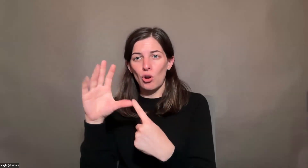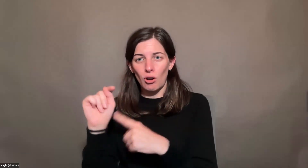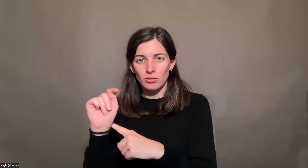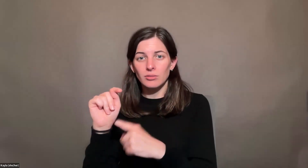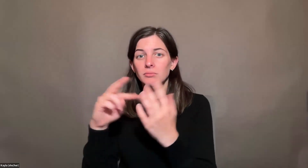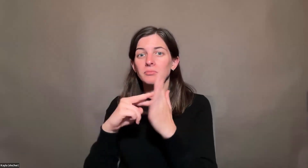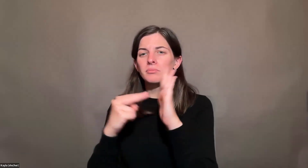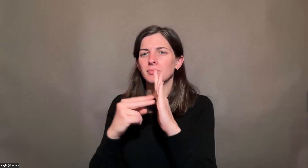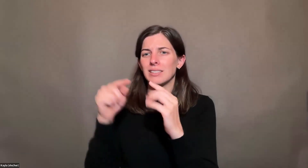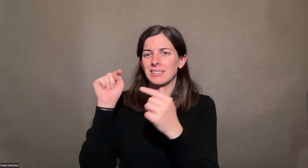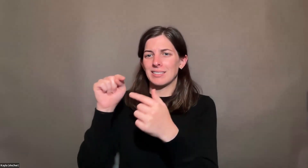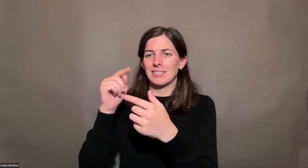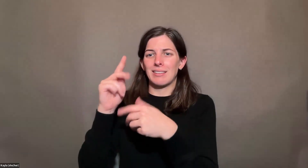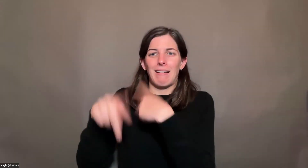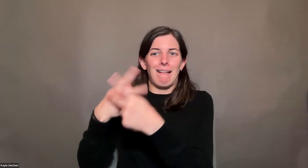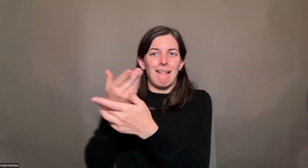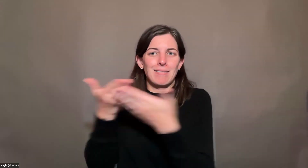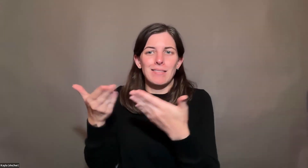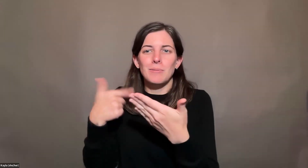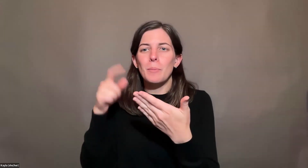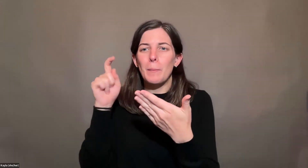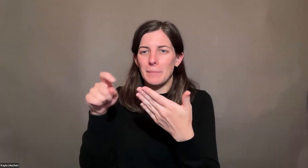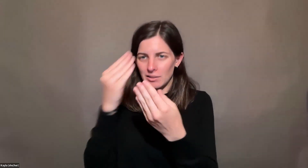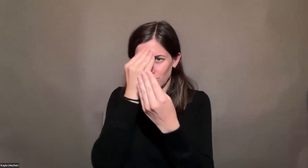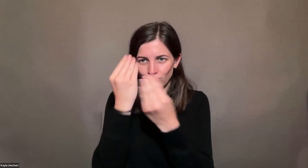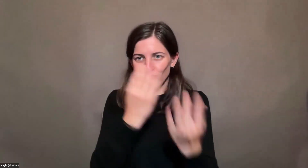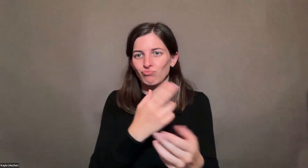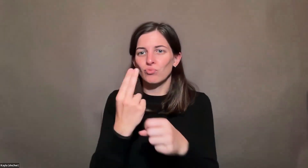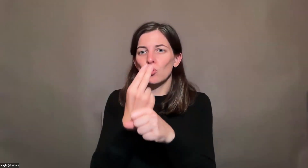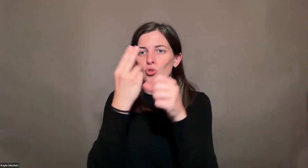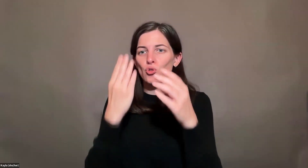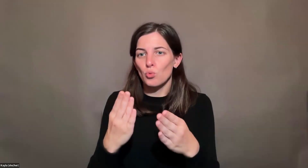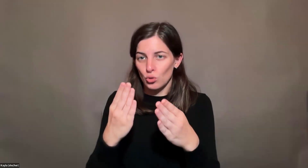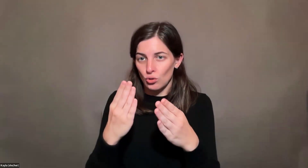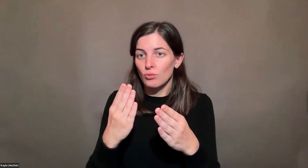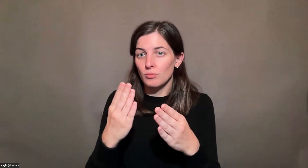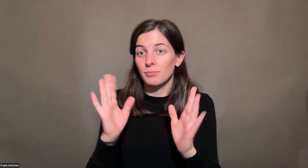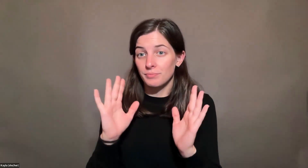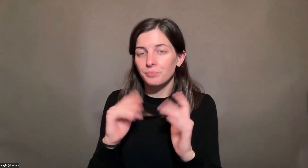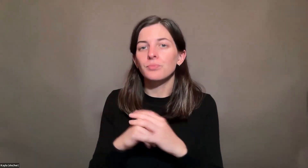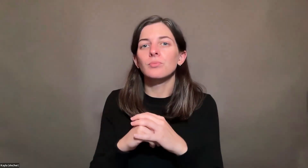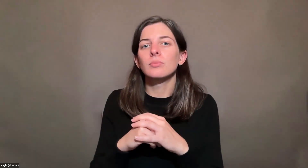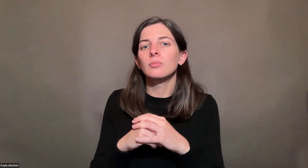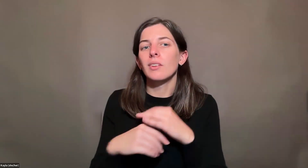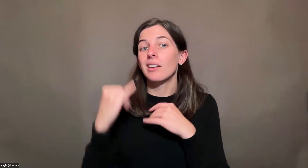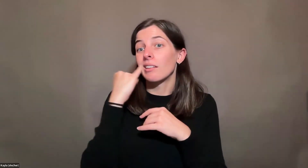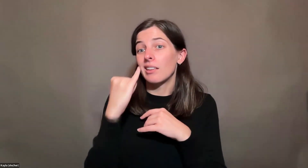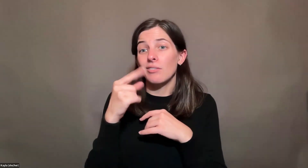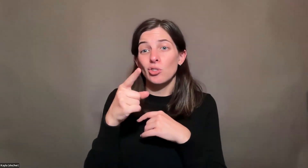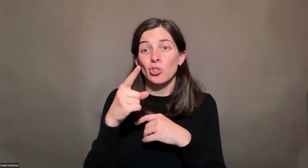must need to inform your user. Or if you load more content without reloading